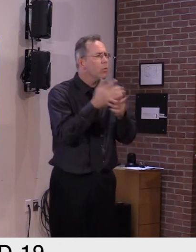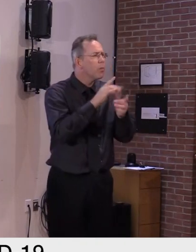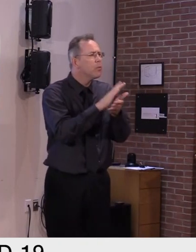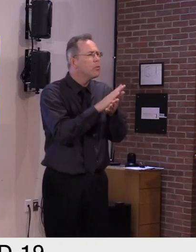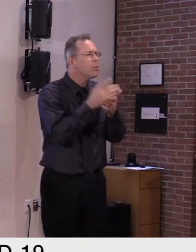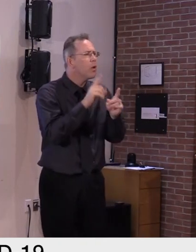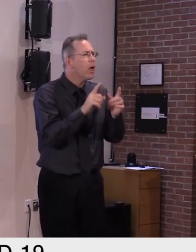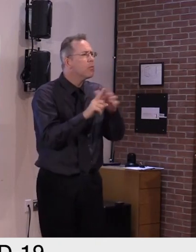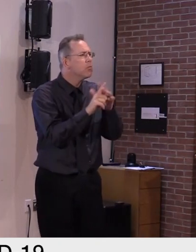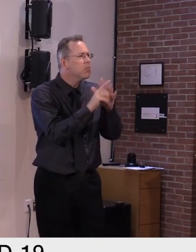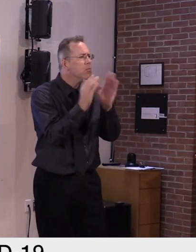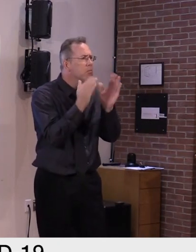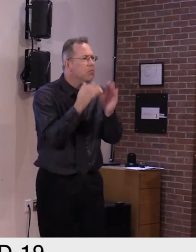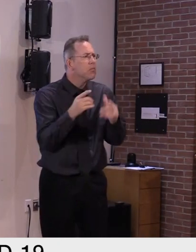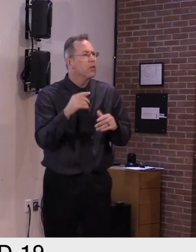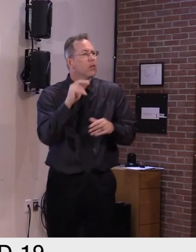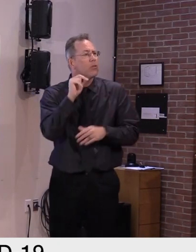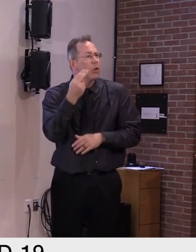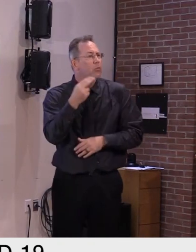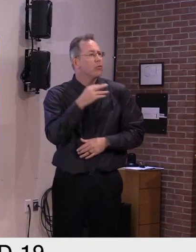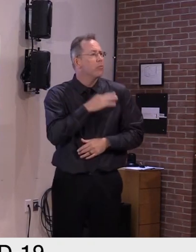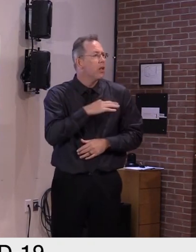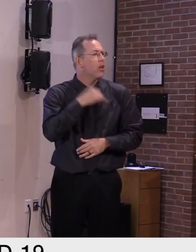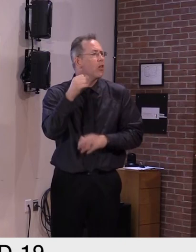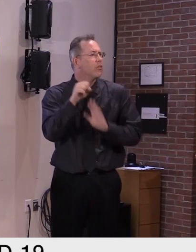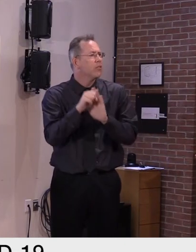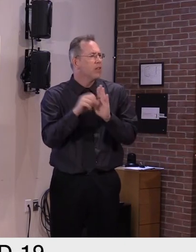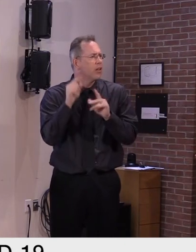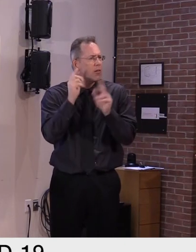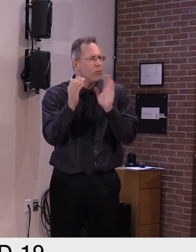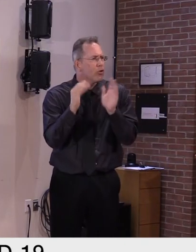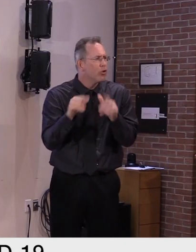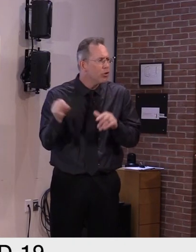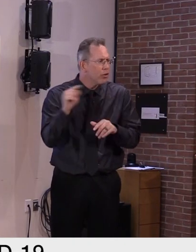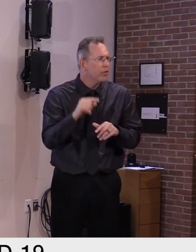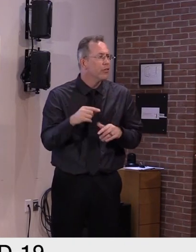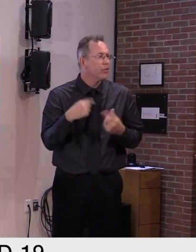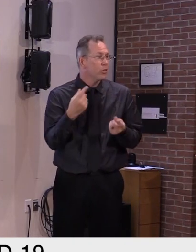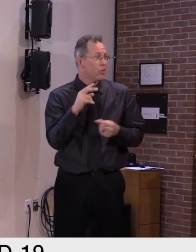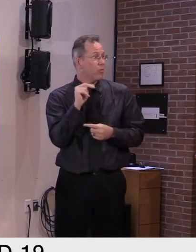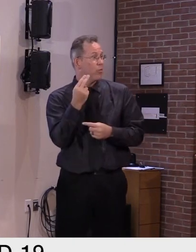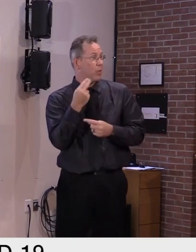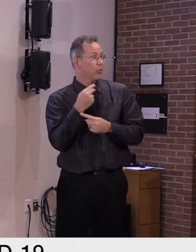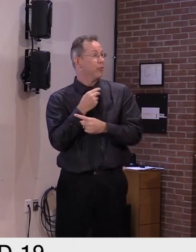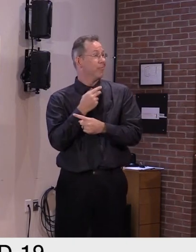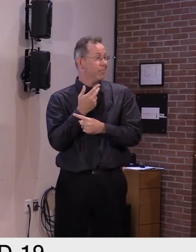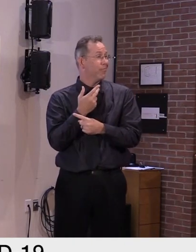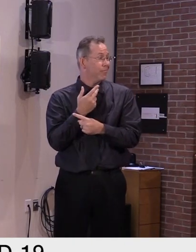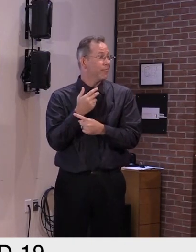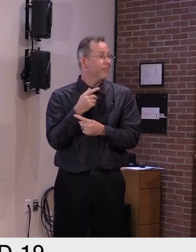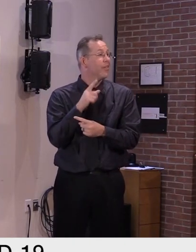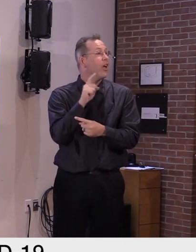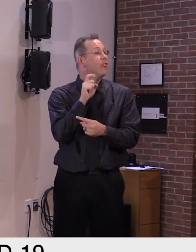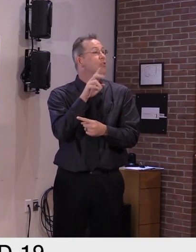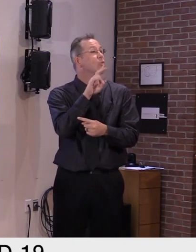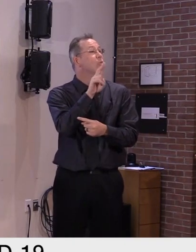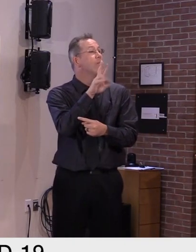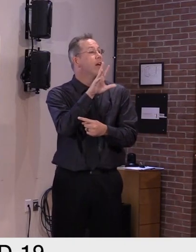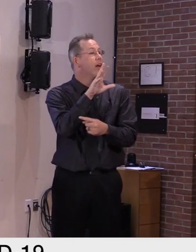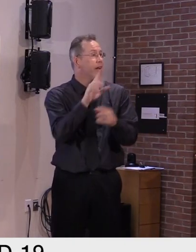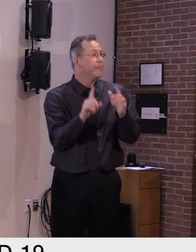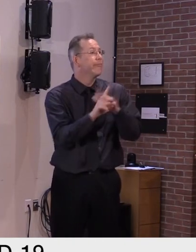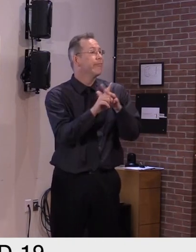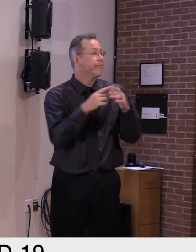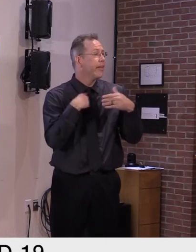have about 230 cases reported in schools. 125 of those are active within New Hampshire.